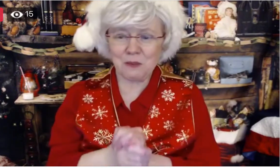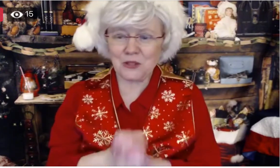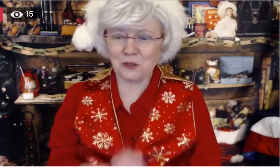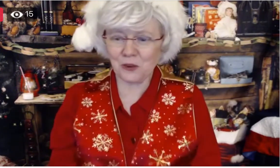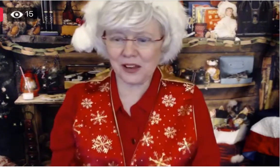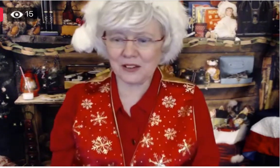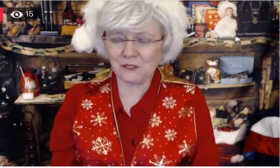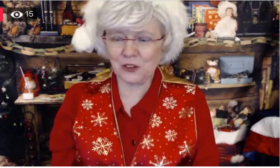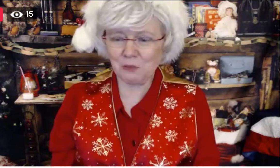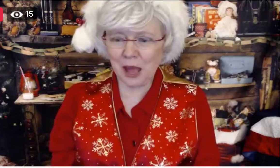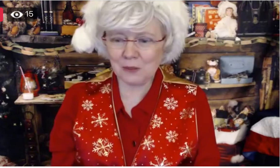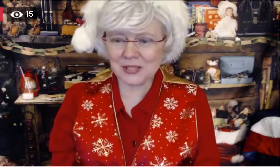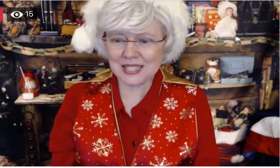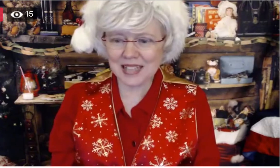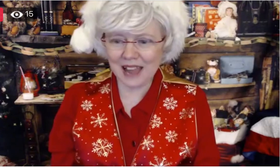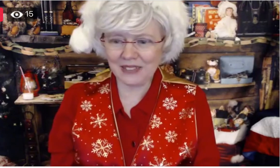be thrilled if you'd be able to sign